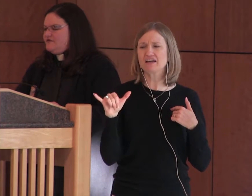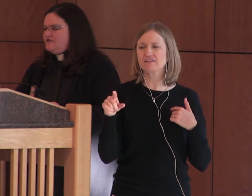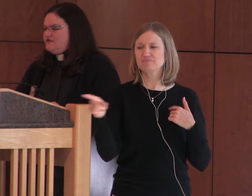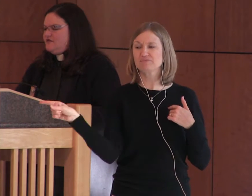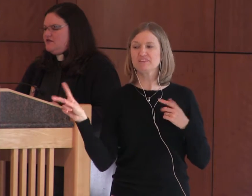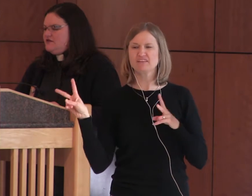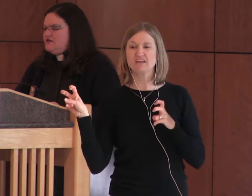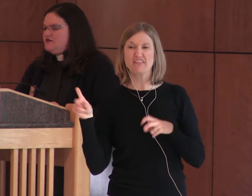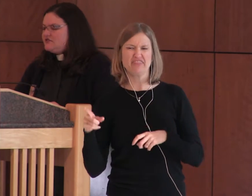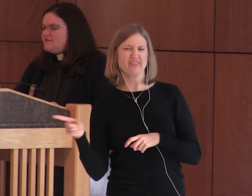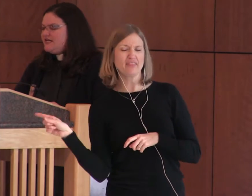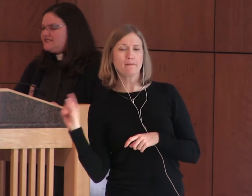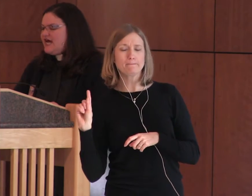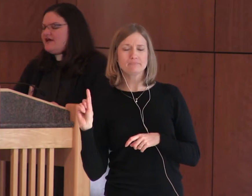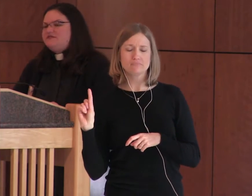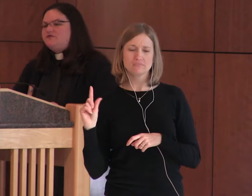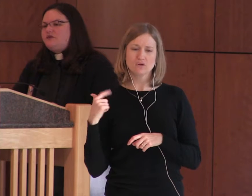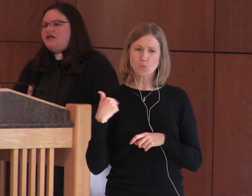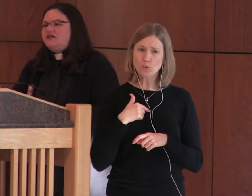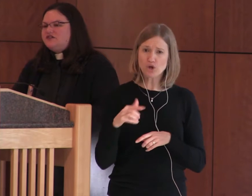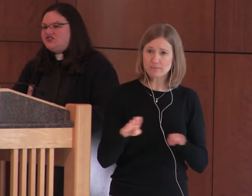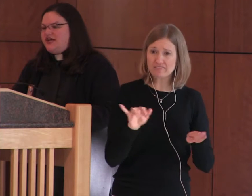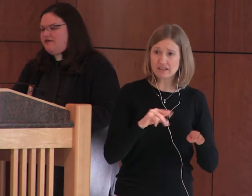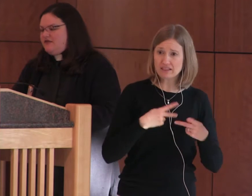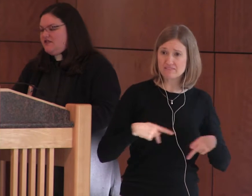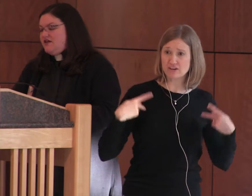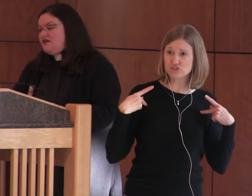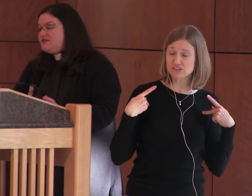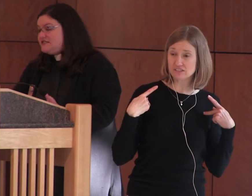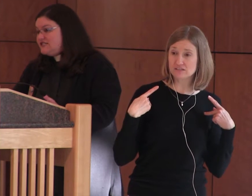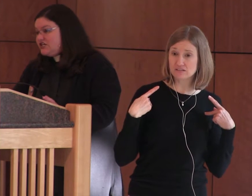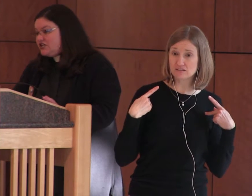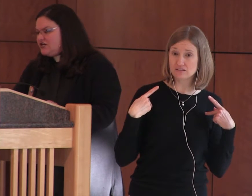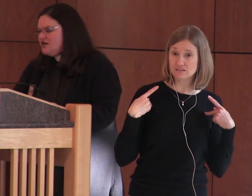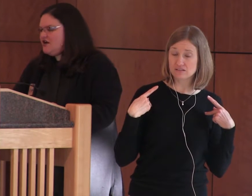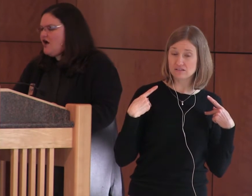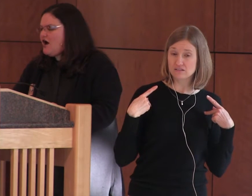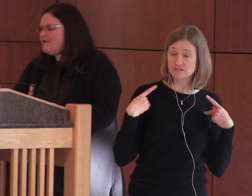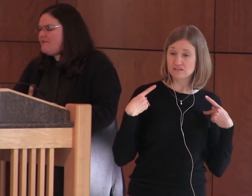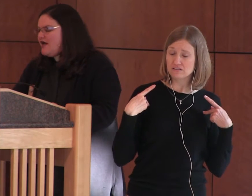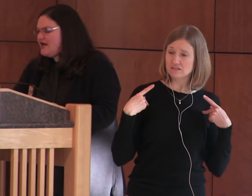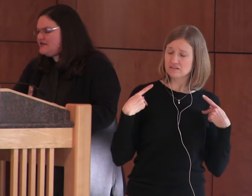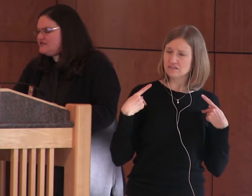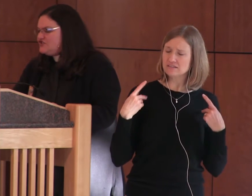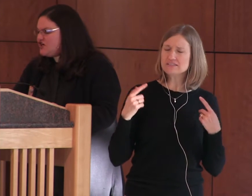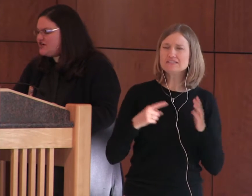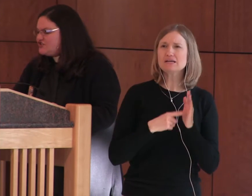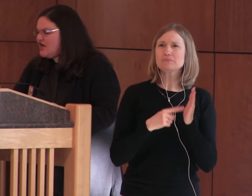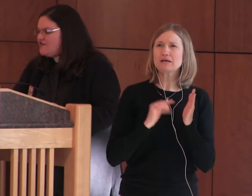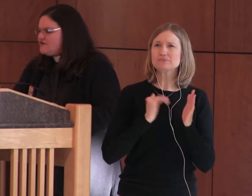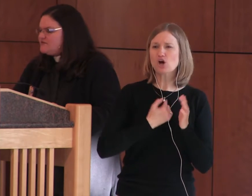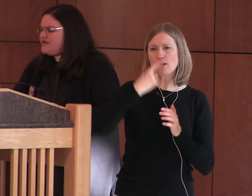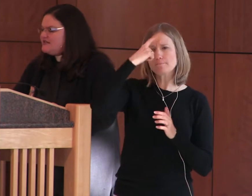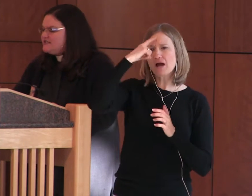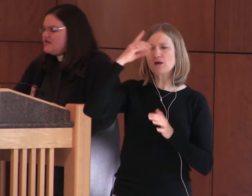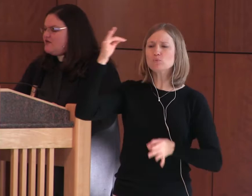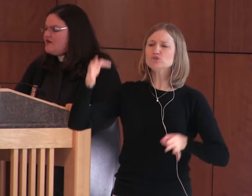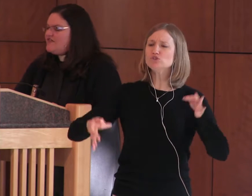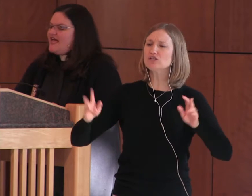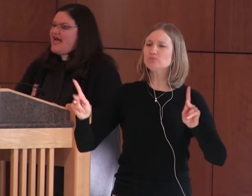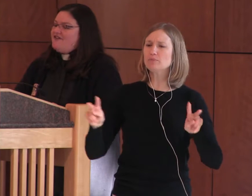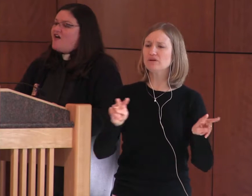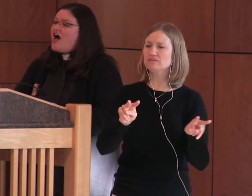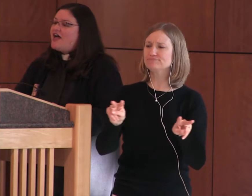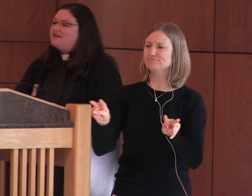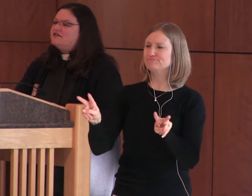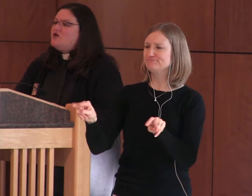Pharisee. So many times we shame the sinner. Our minds judge others based on what